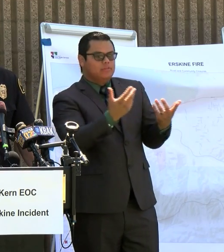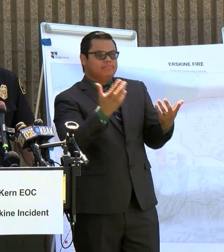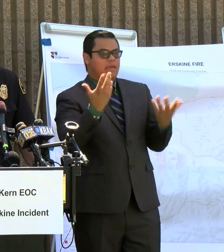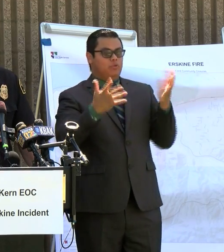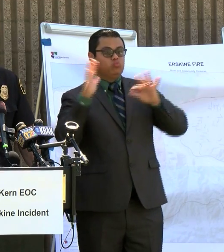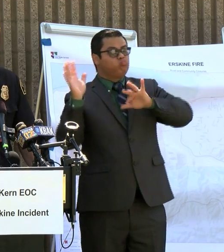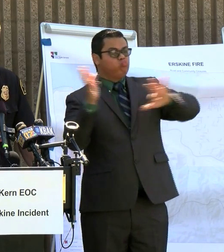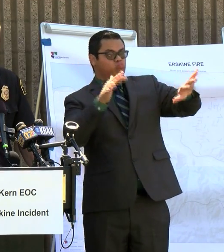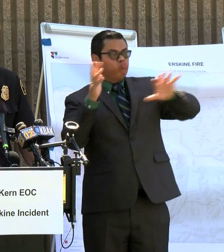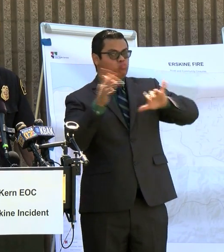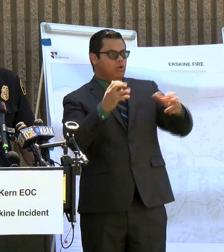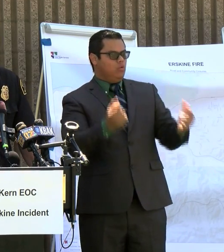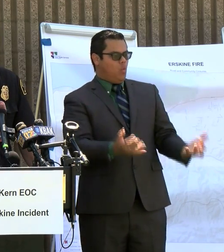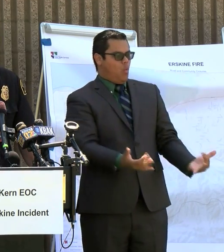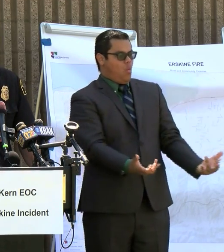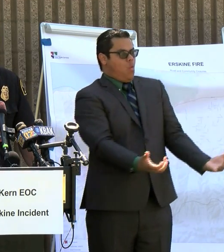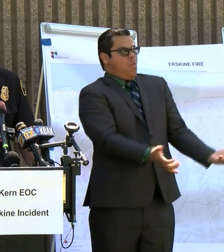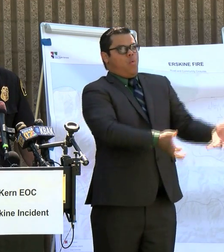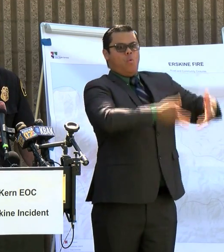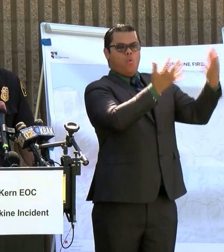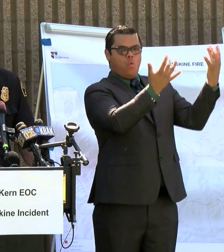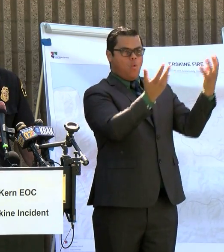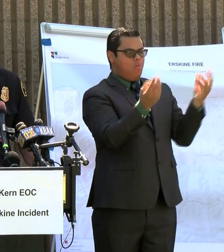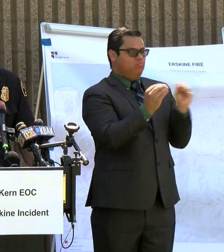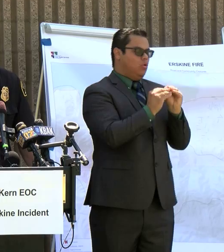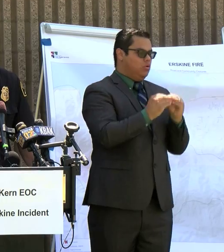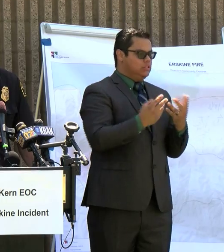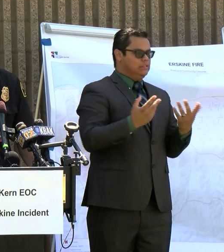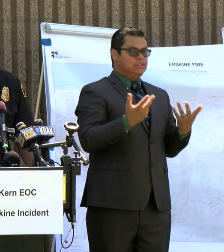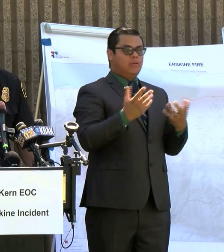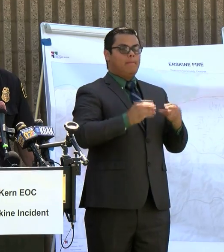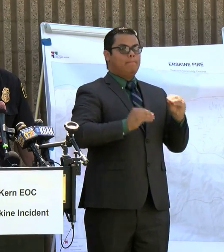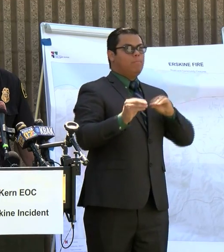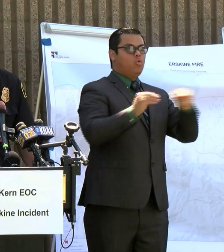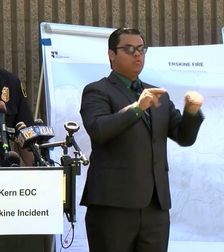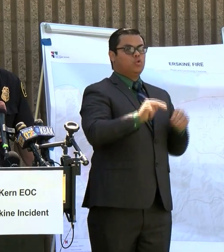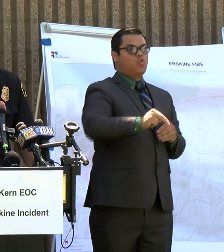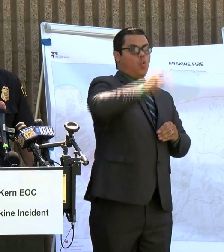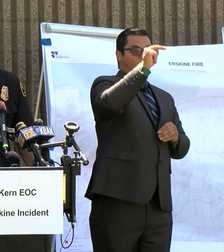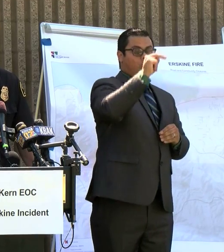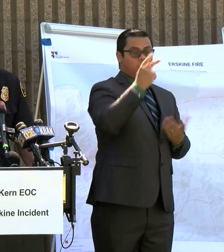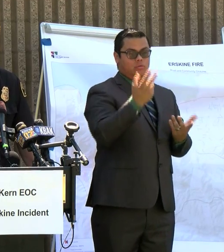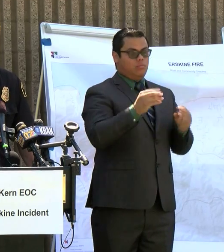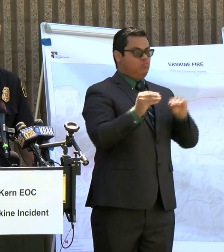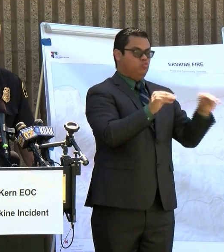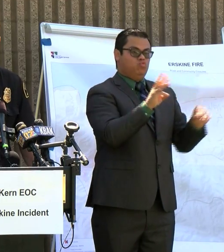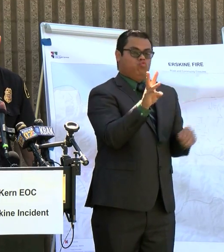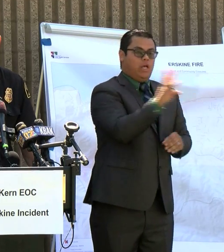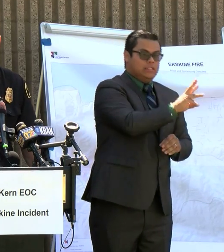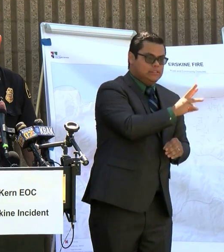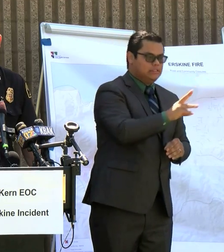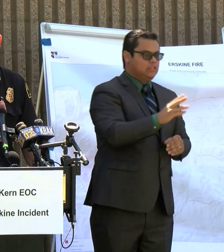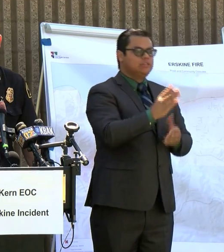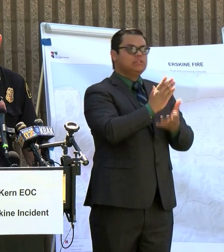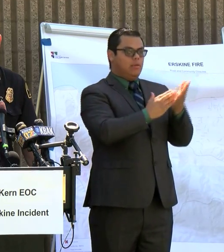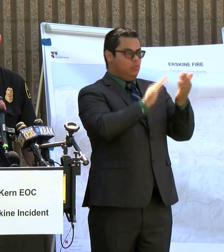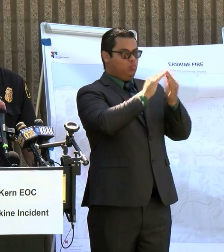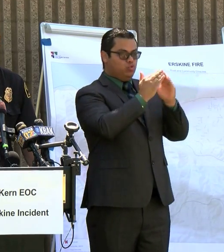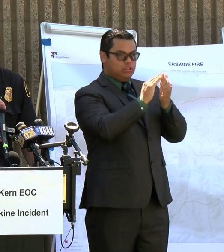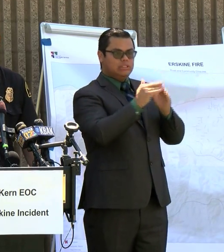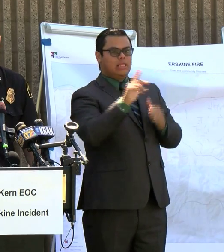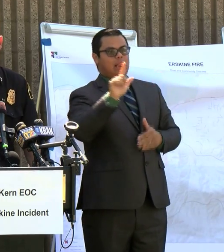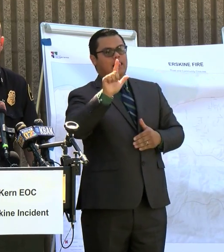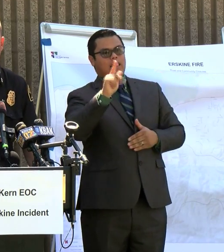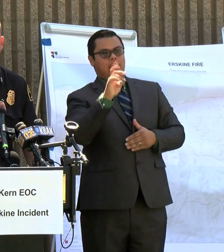wind event and did start moving to the north and west, the communities of Lake